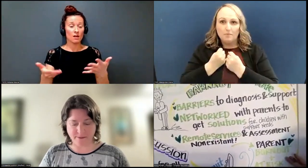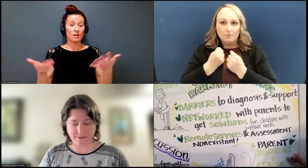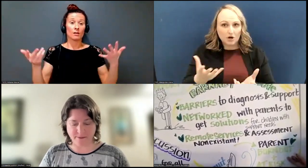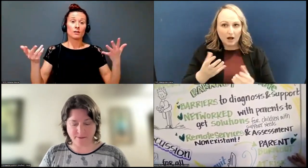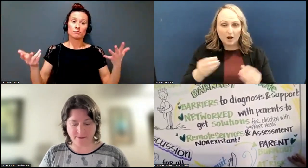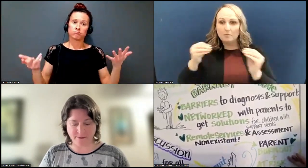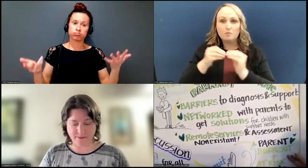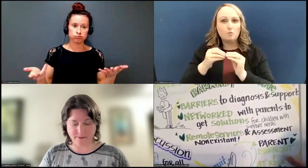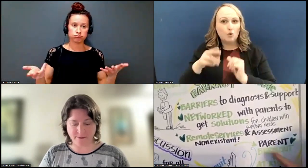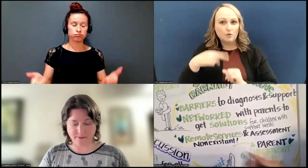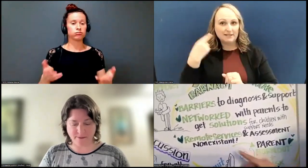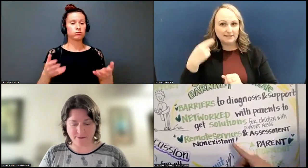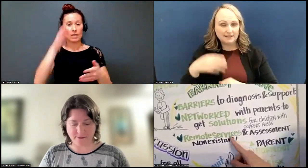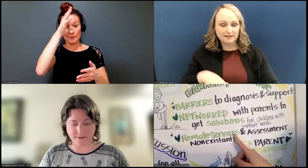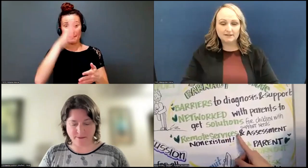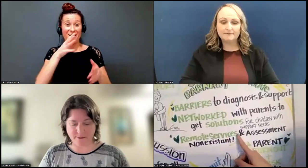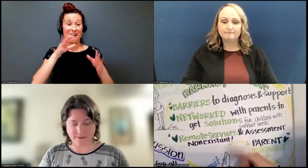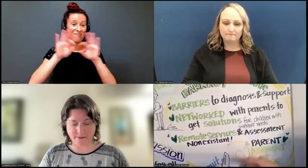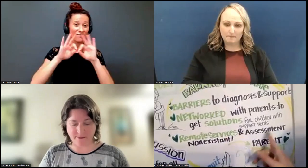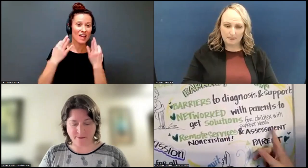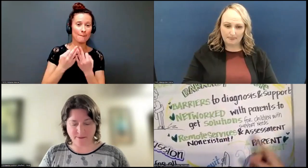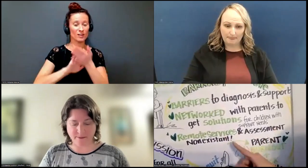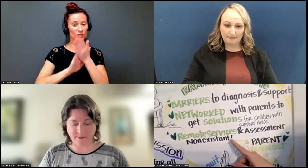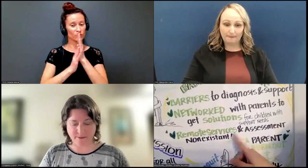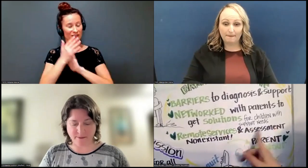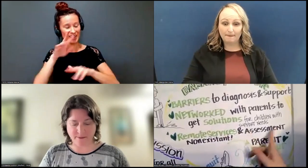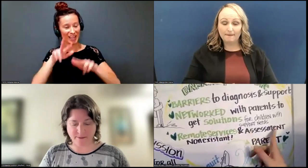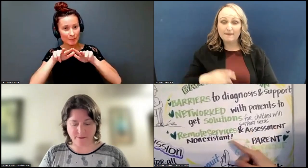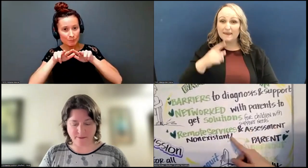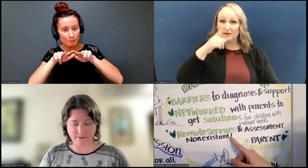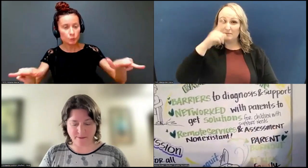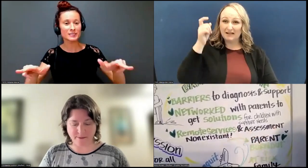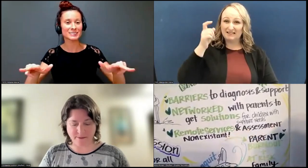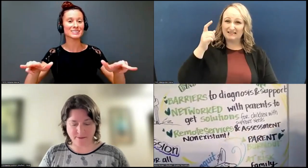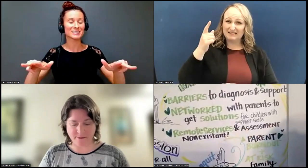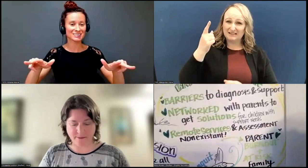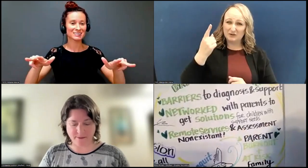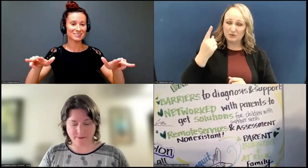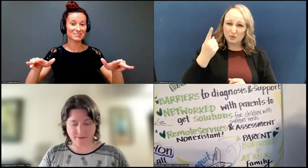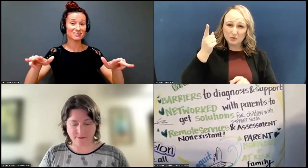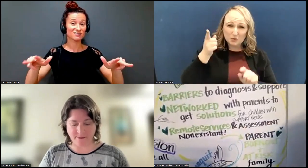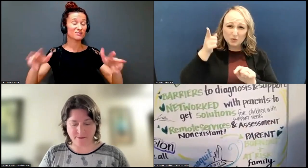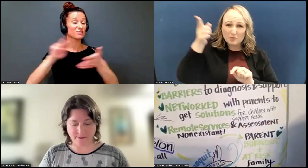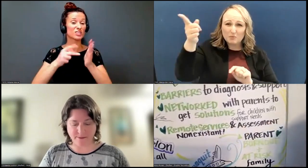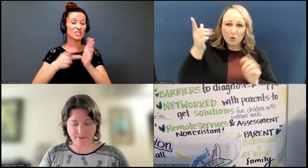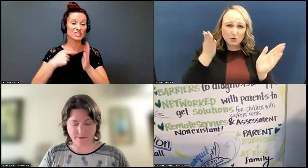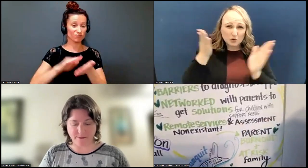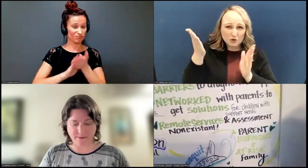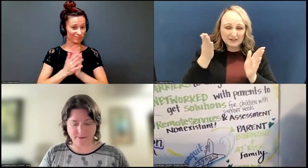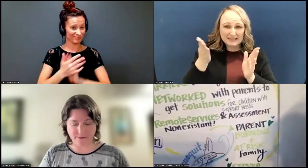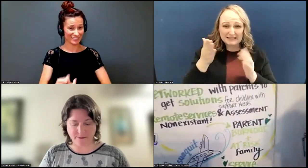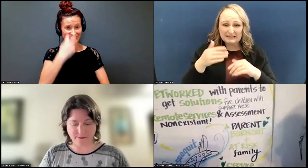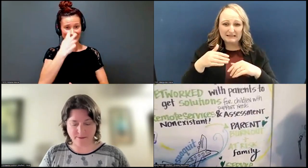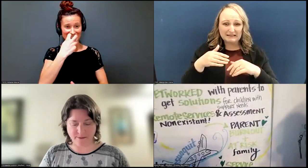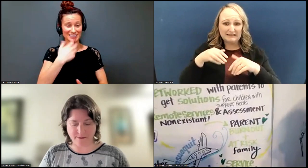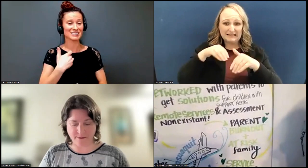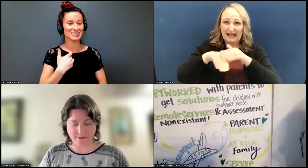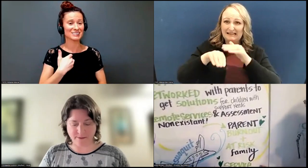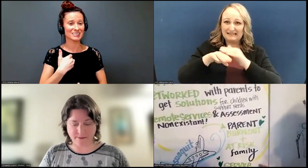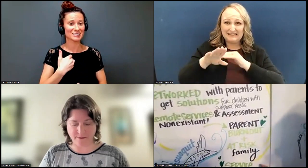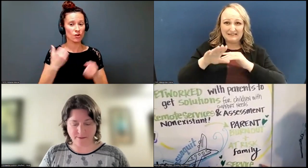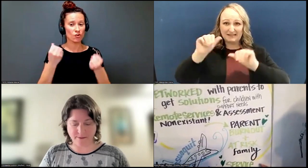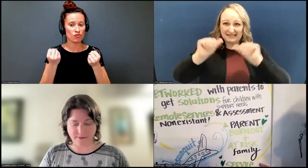communities. Because remote service and assessment is really and has been really non-existent,